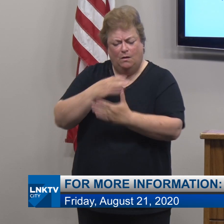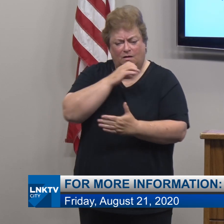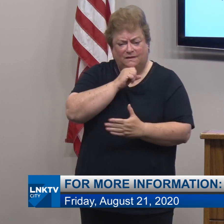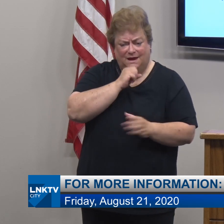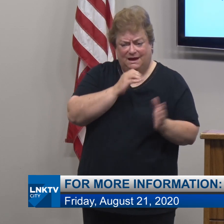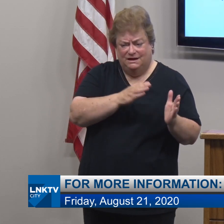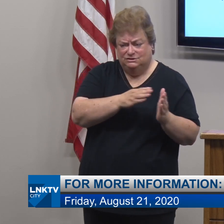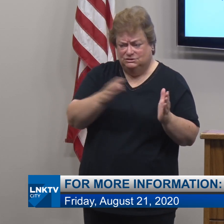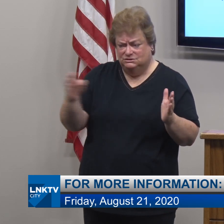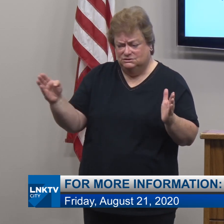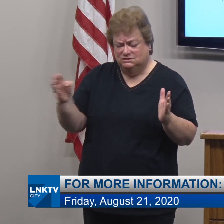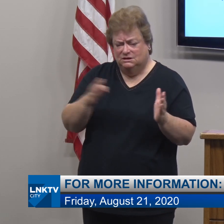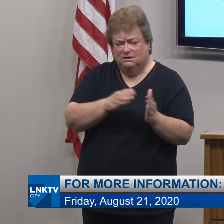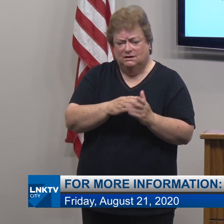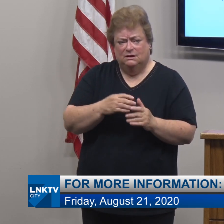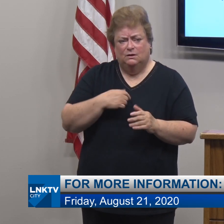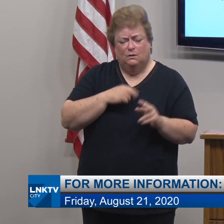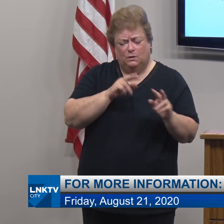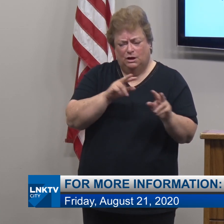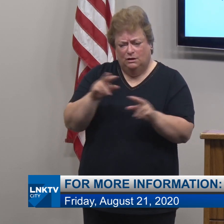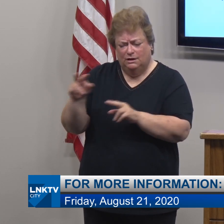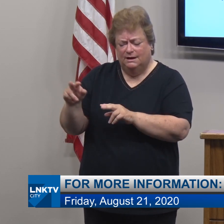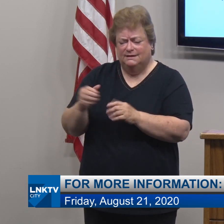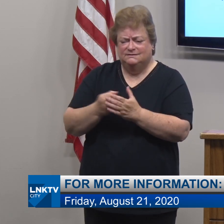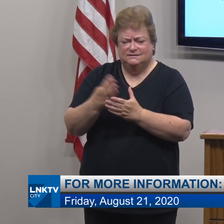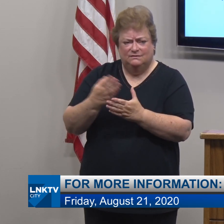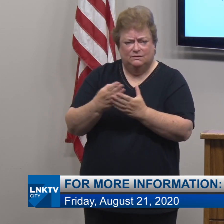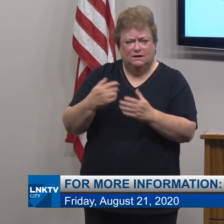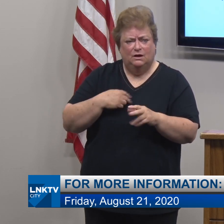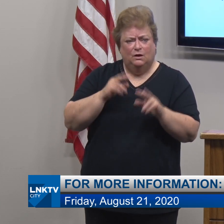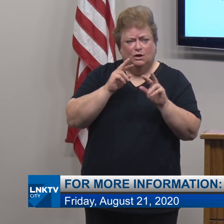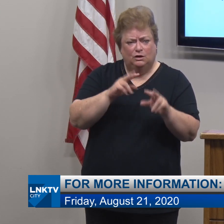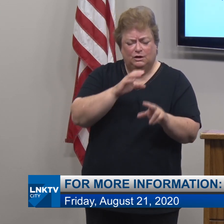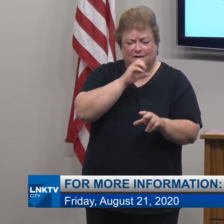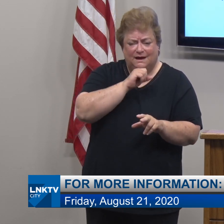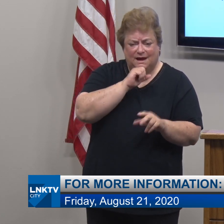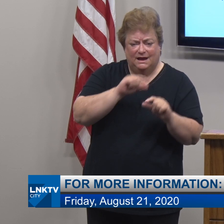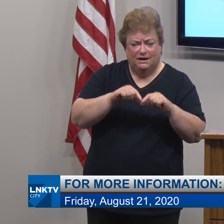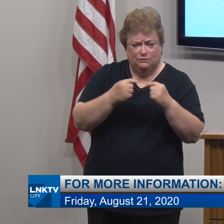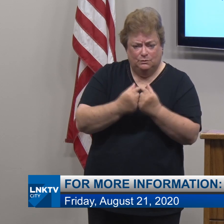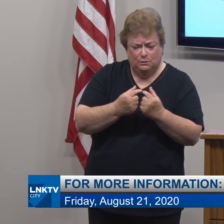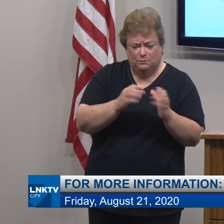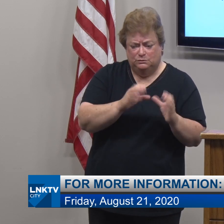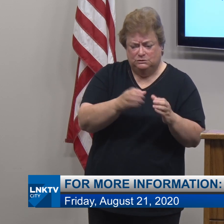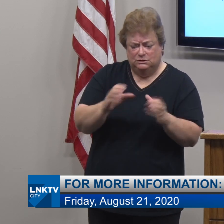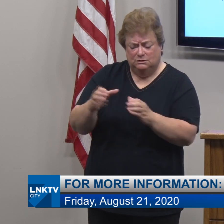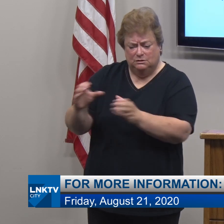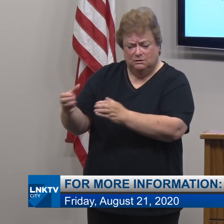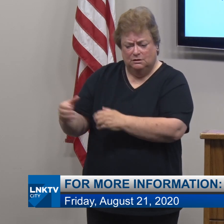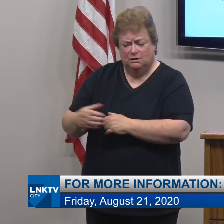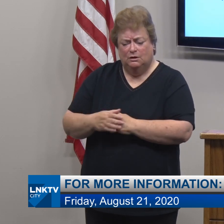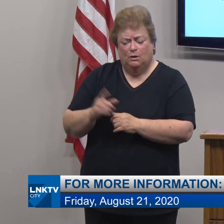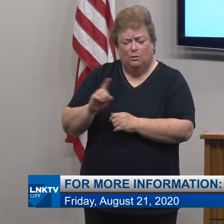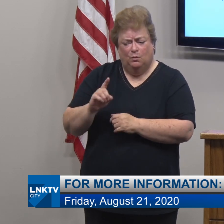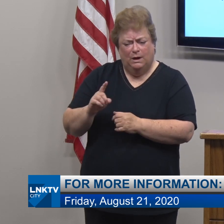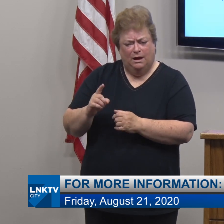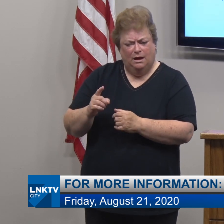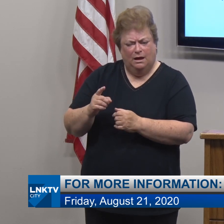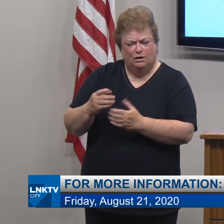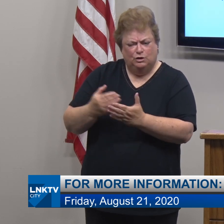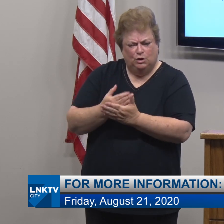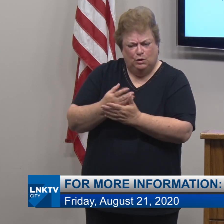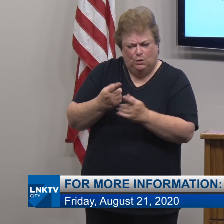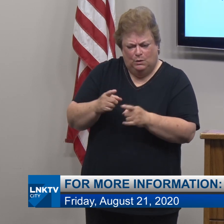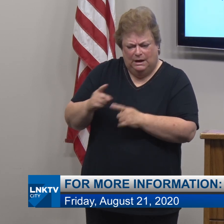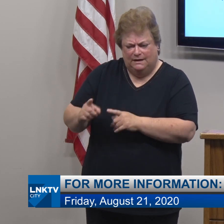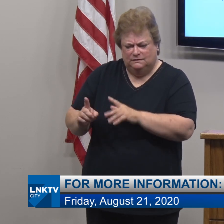across, it's several things that we look at. We look at what the age groupings are, where the new cases are